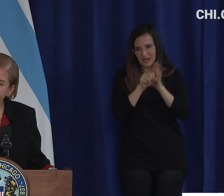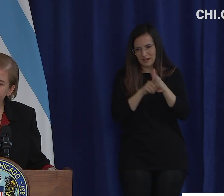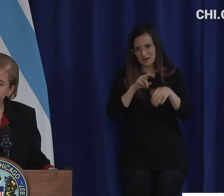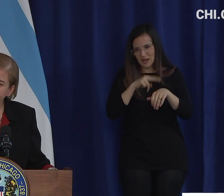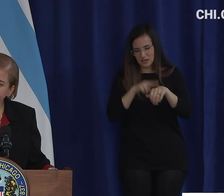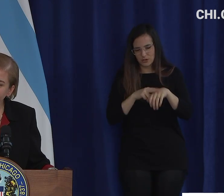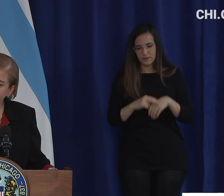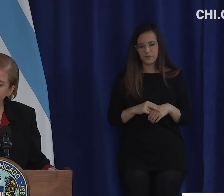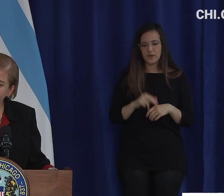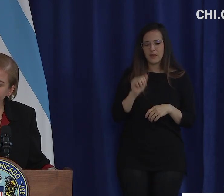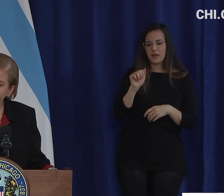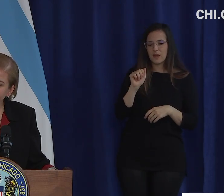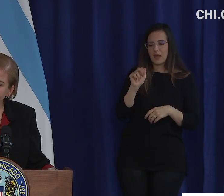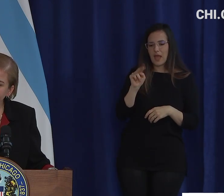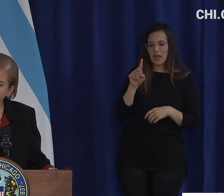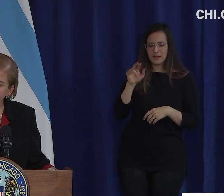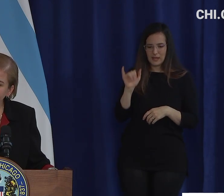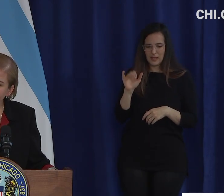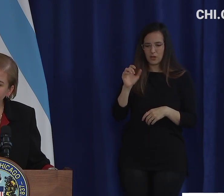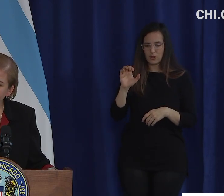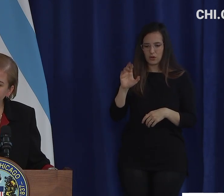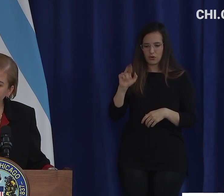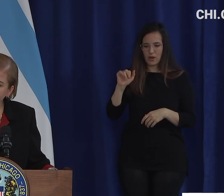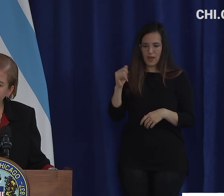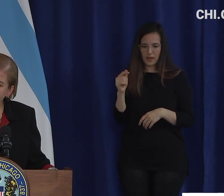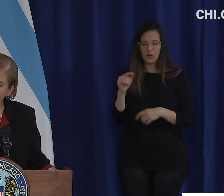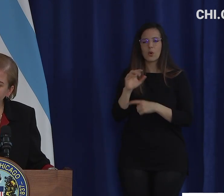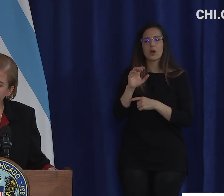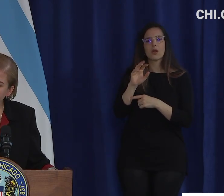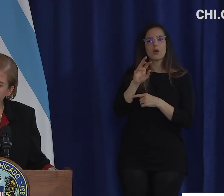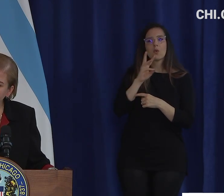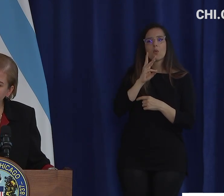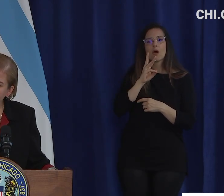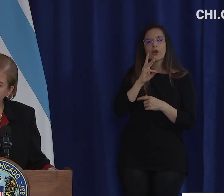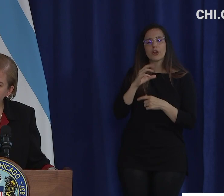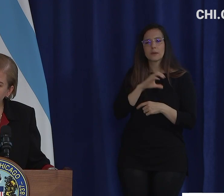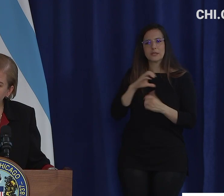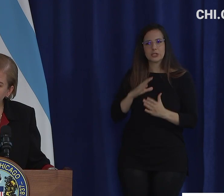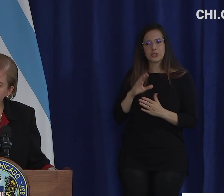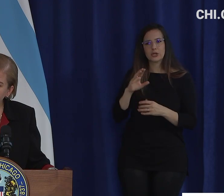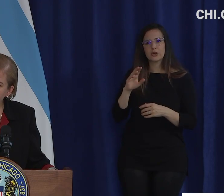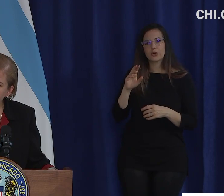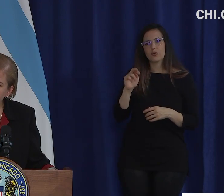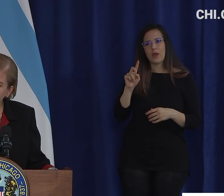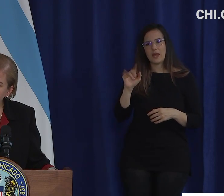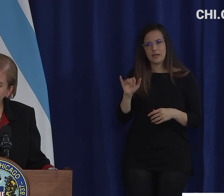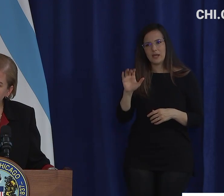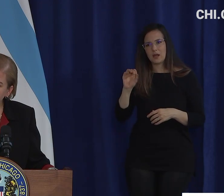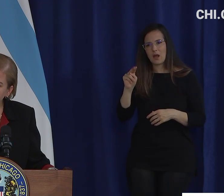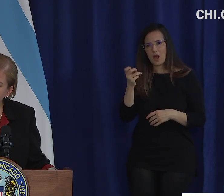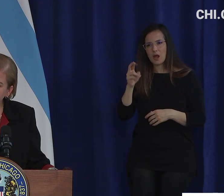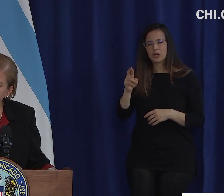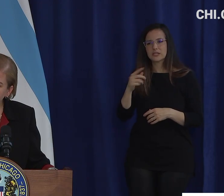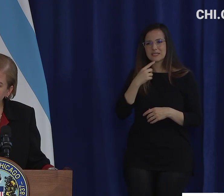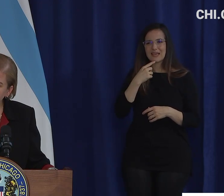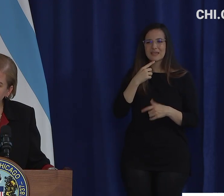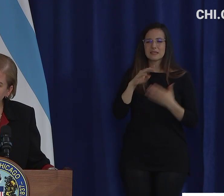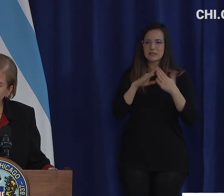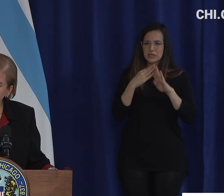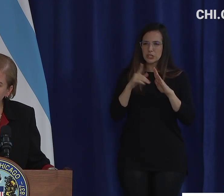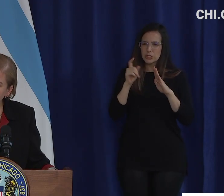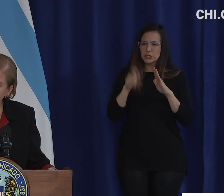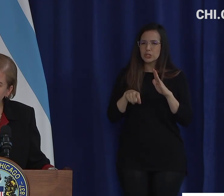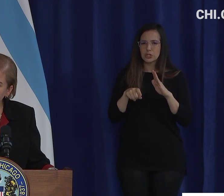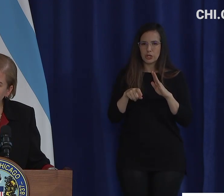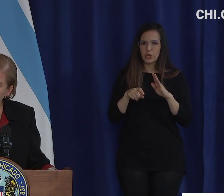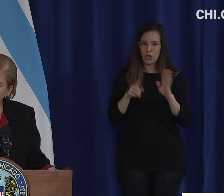asking, Water Commissioner Randy Connor says the city should be rolling out plans to replace lead service lines